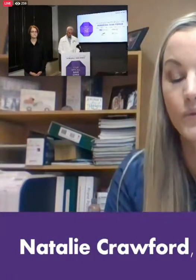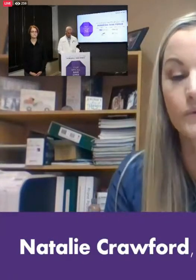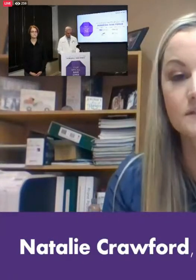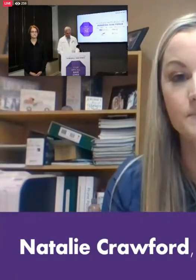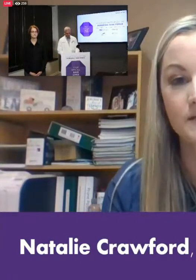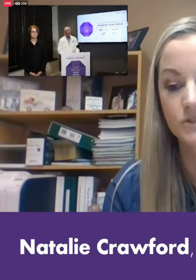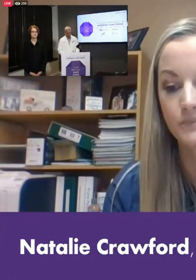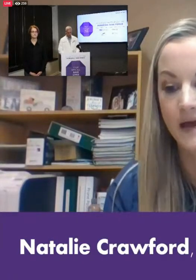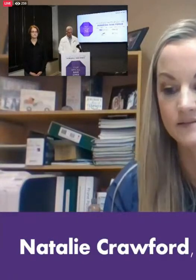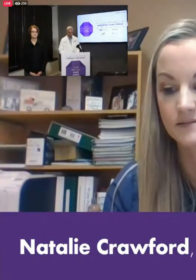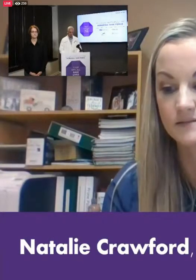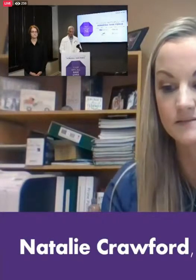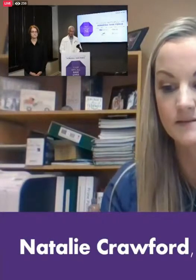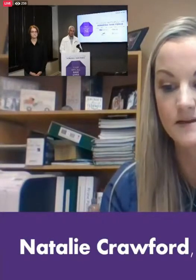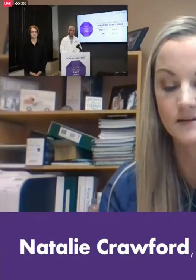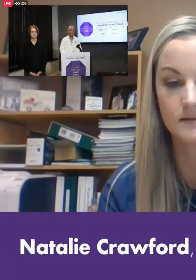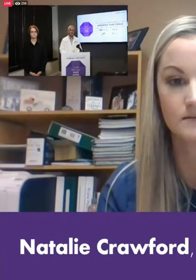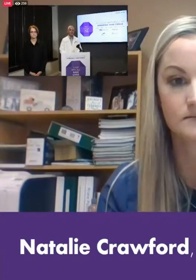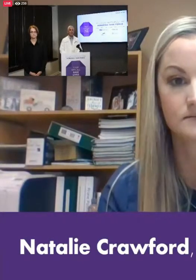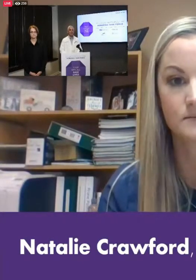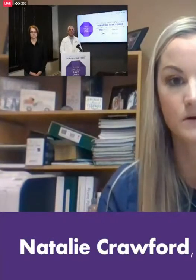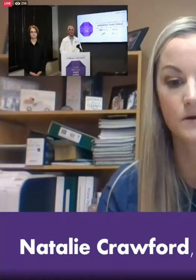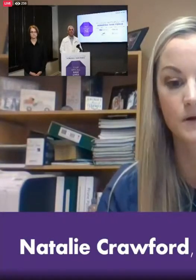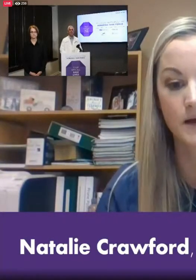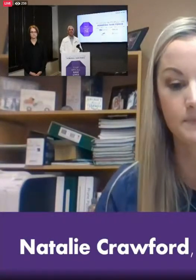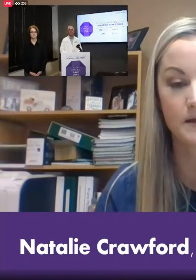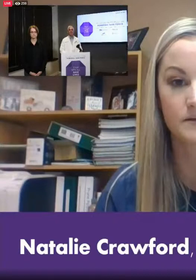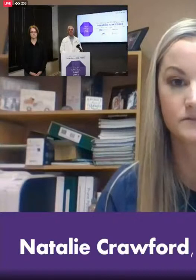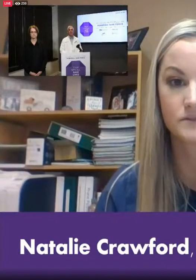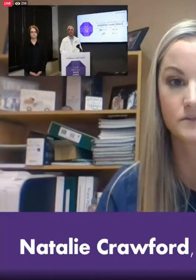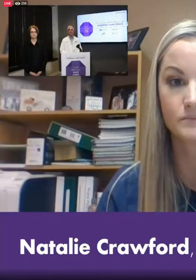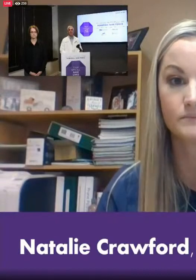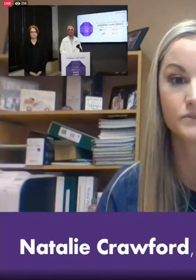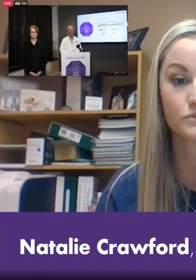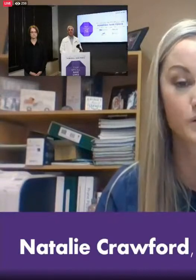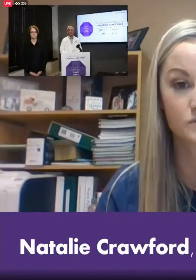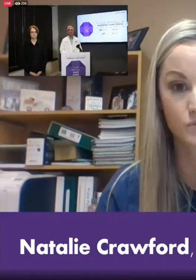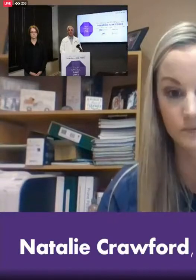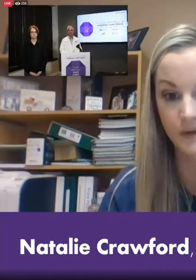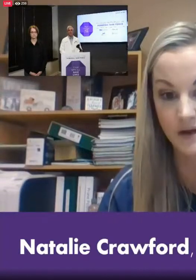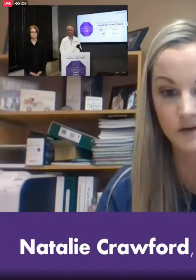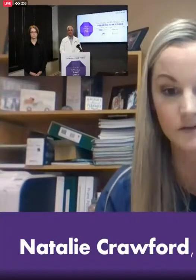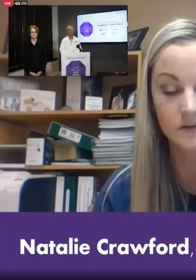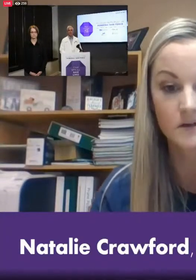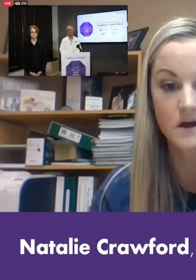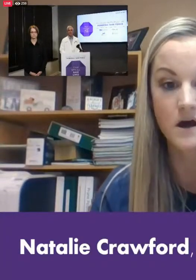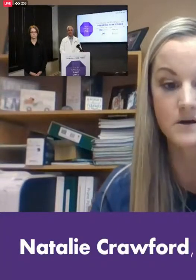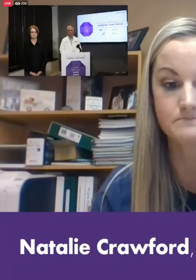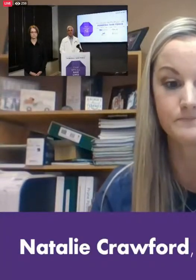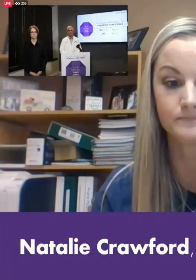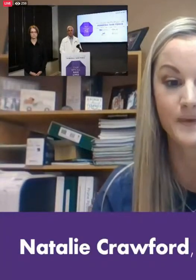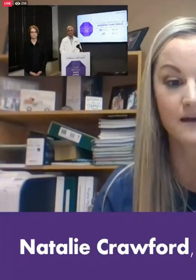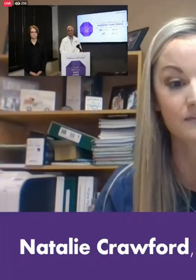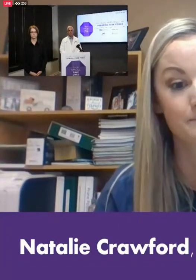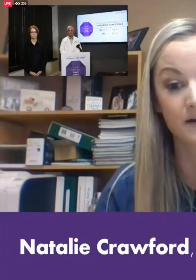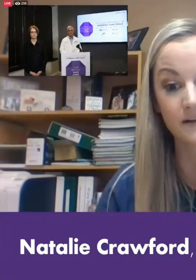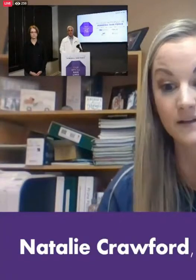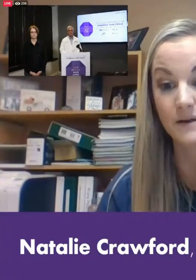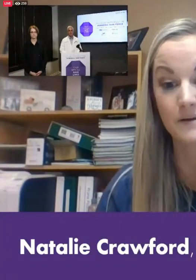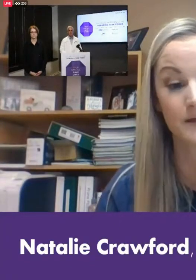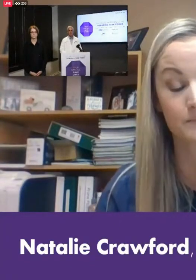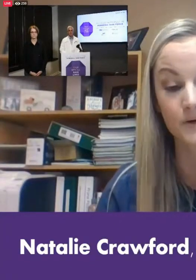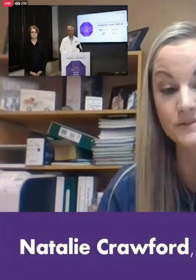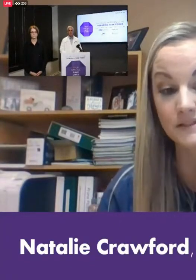that. Once a patient passes, it is hurry up and do postmortem care. Bag